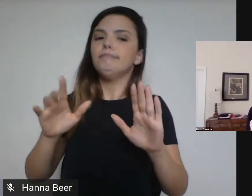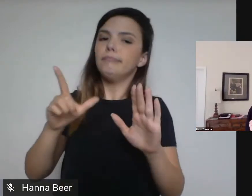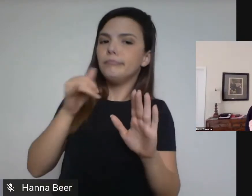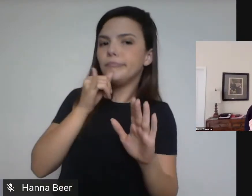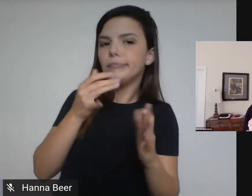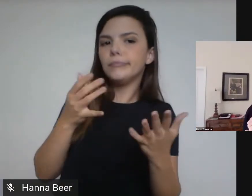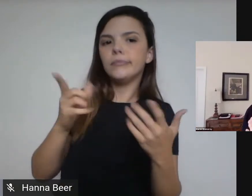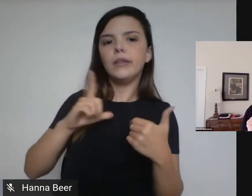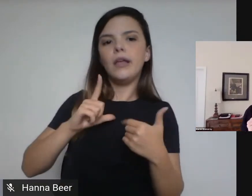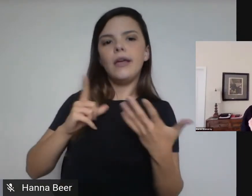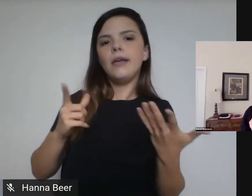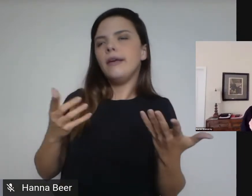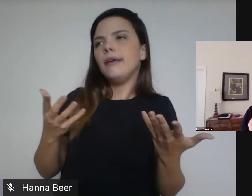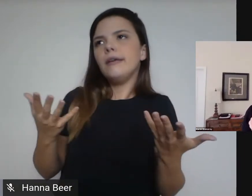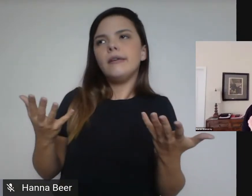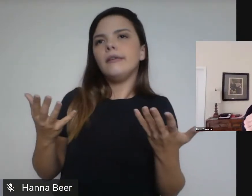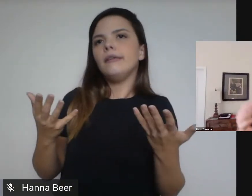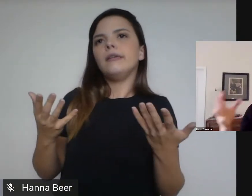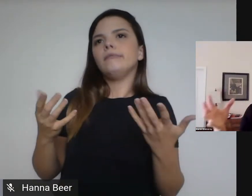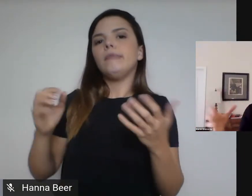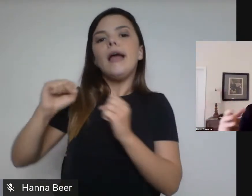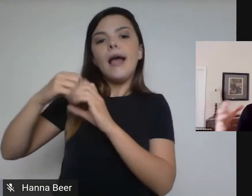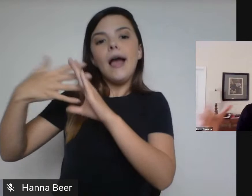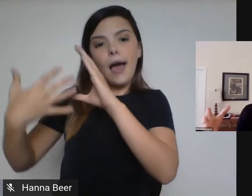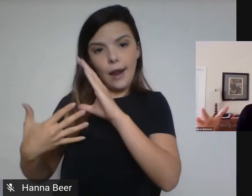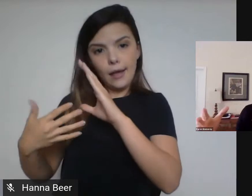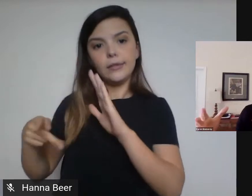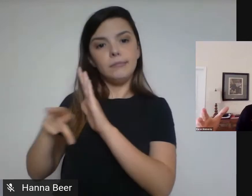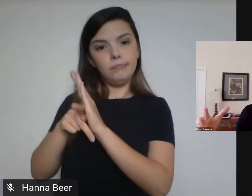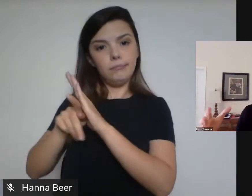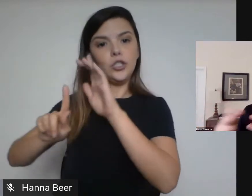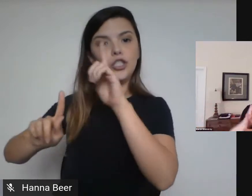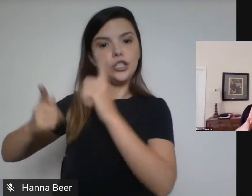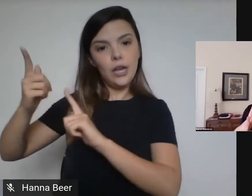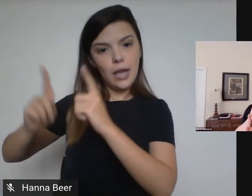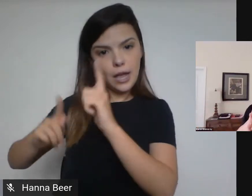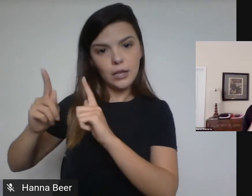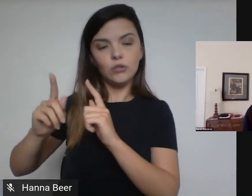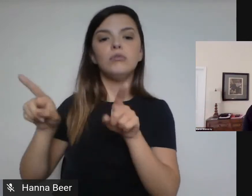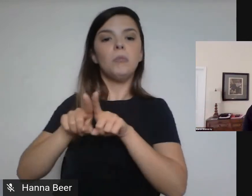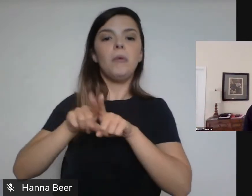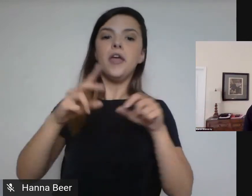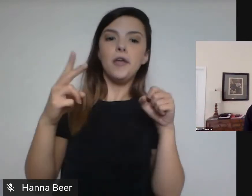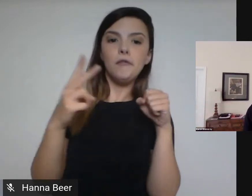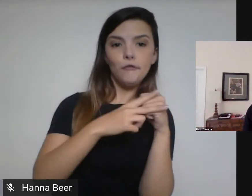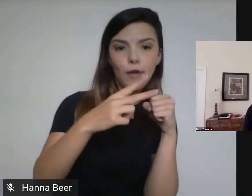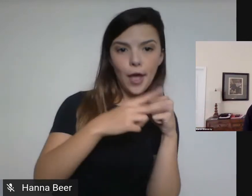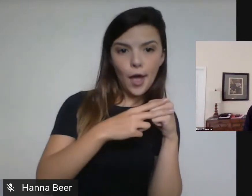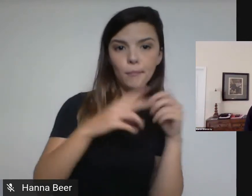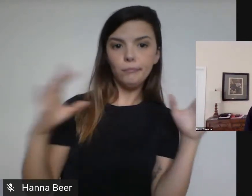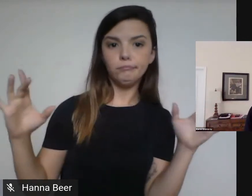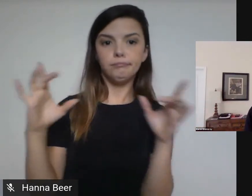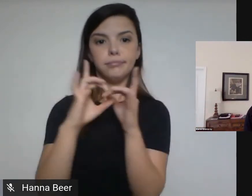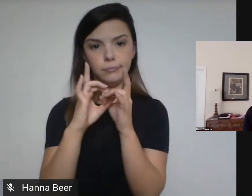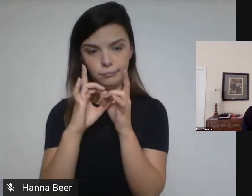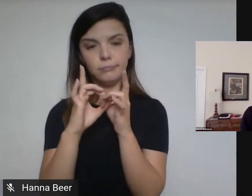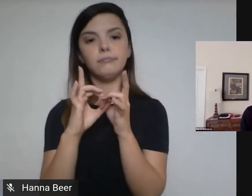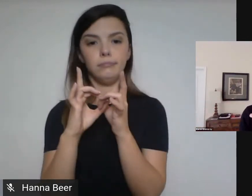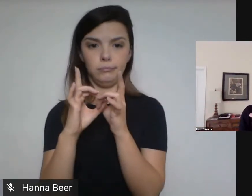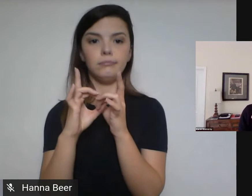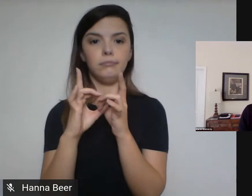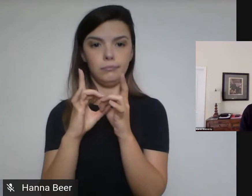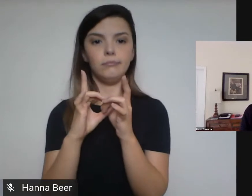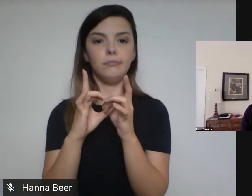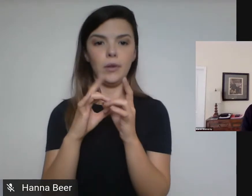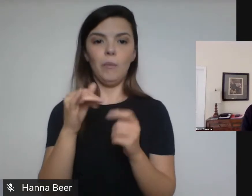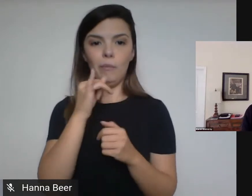are aspects of these types of verbs that are related to grammatical